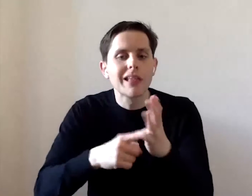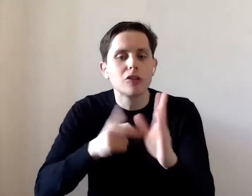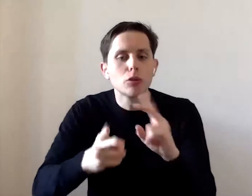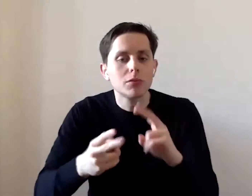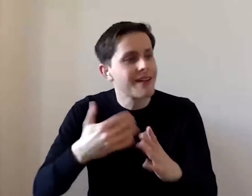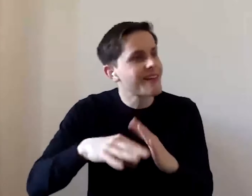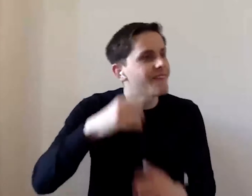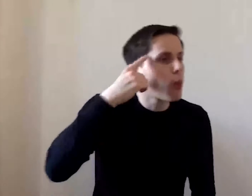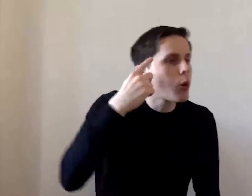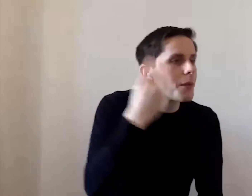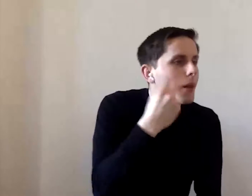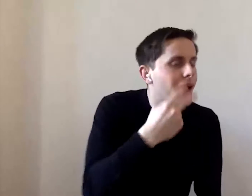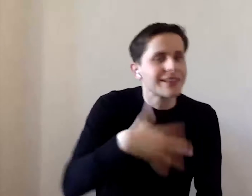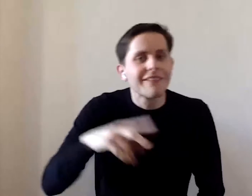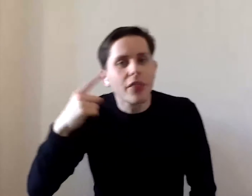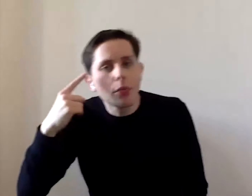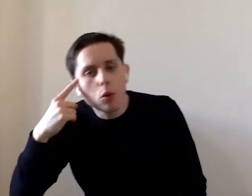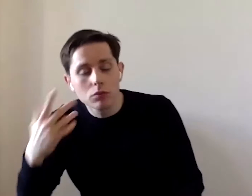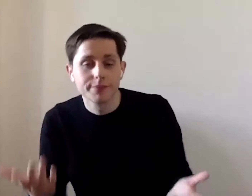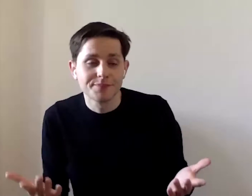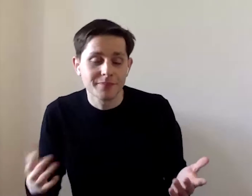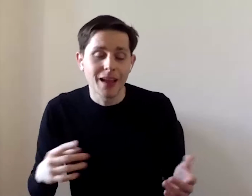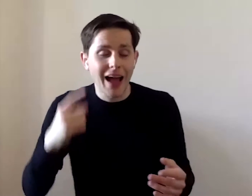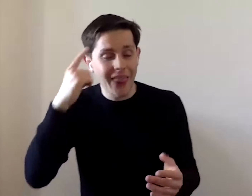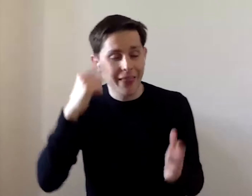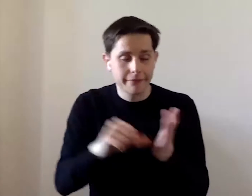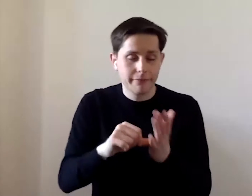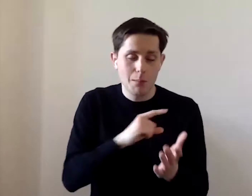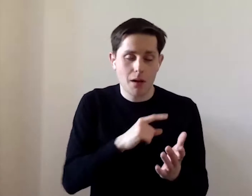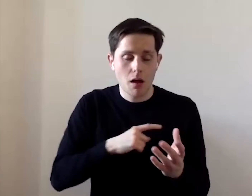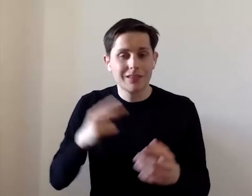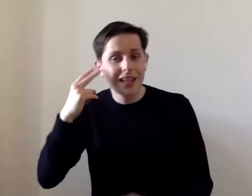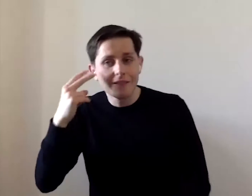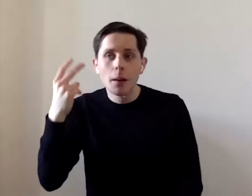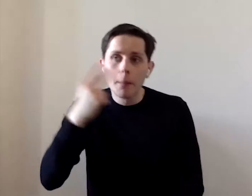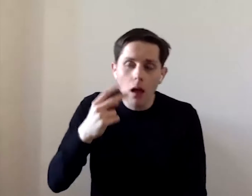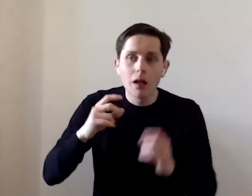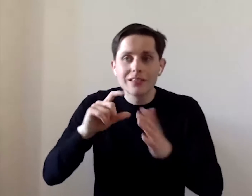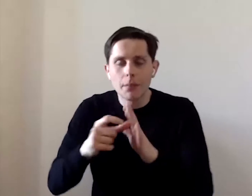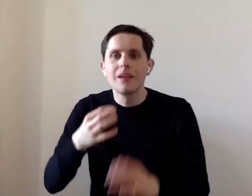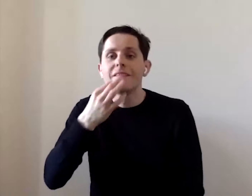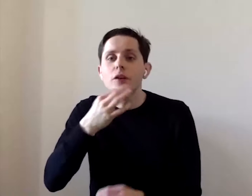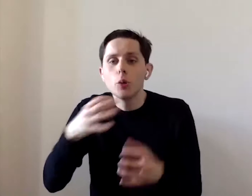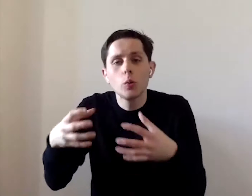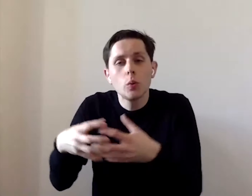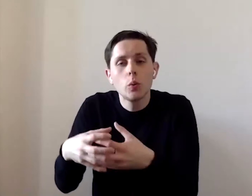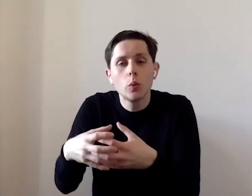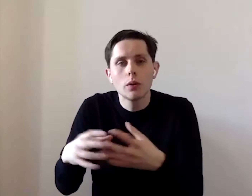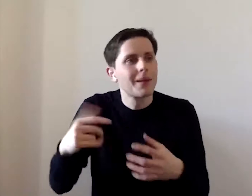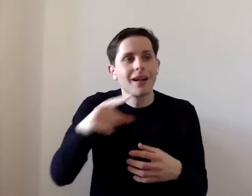accessible. And so often these things are just, no one has thought about it. And part of that is that there are